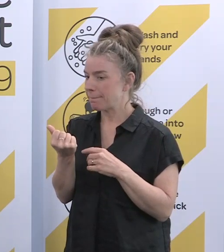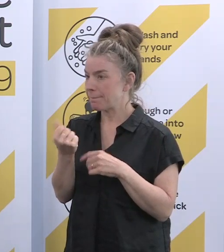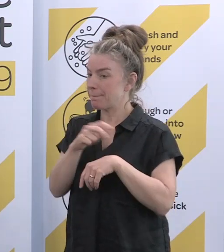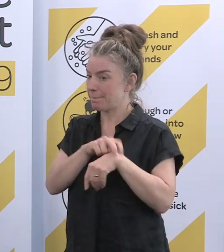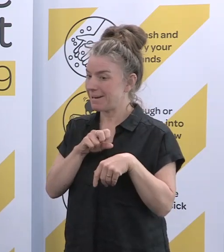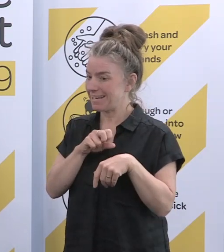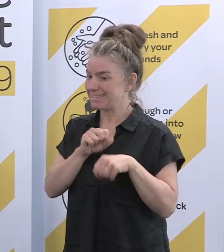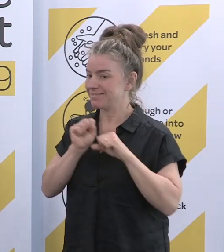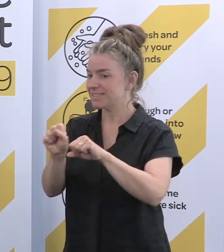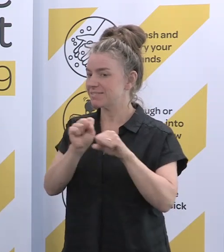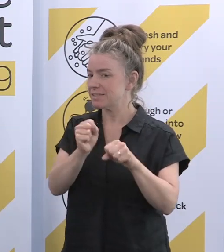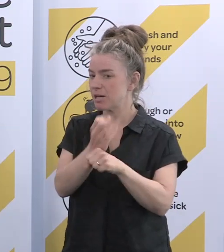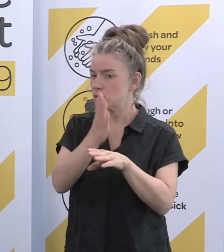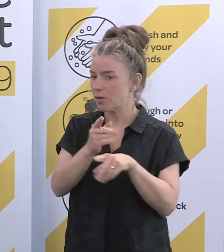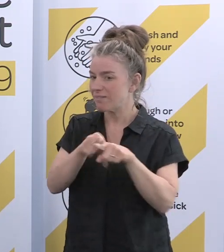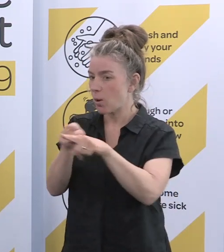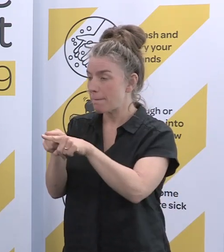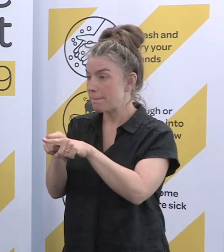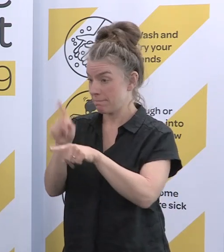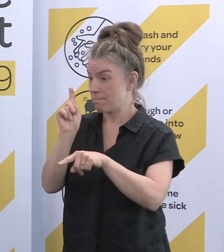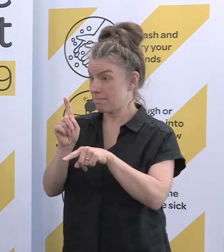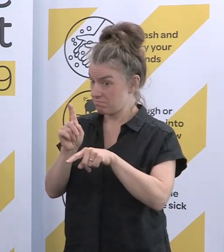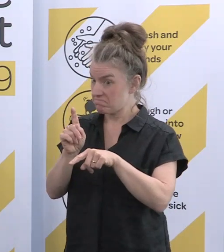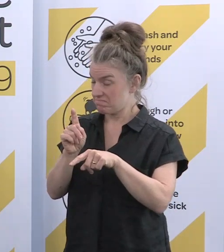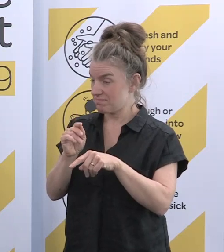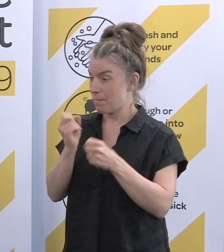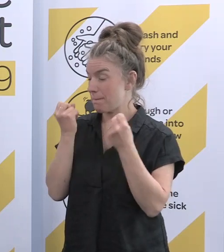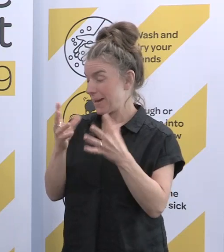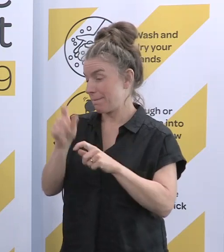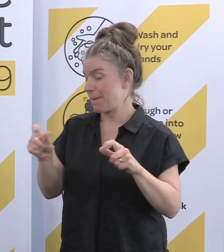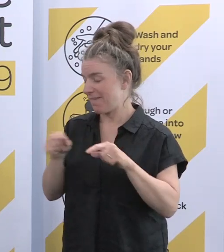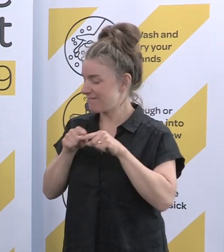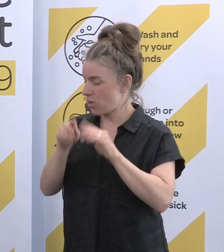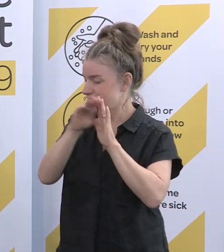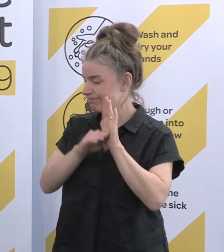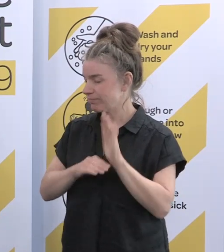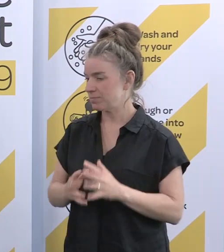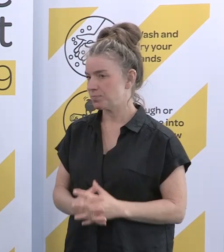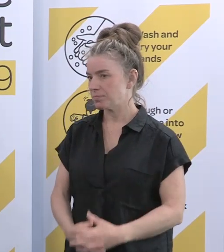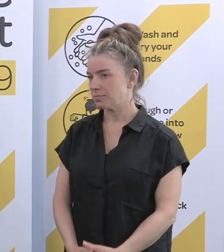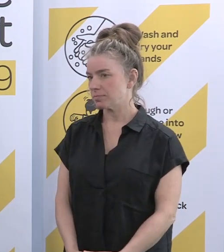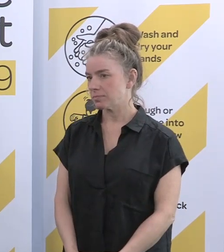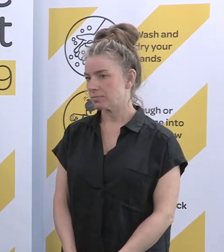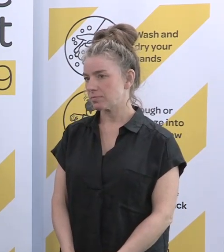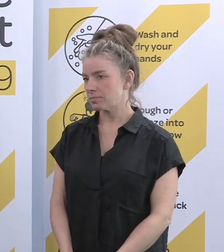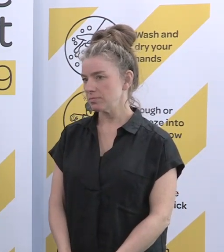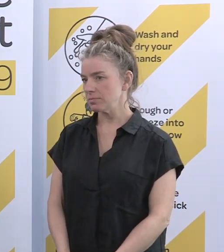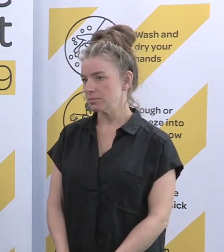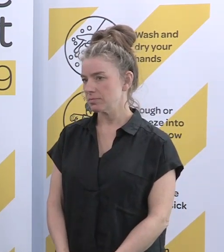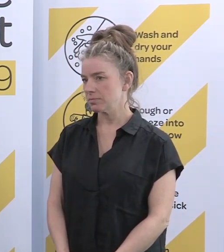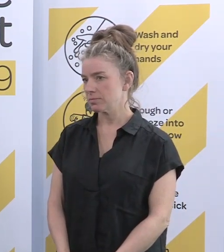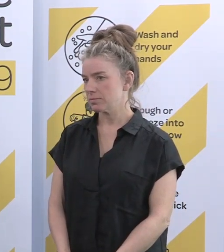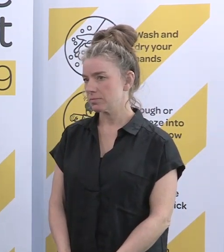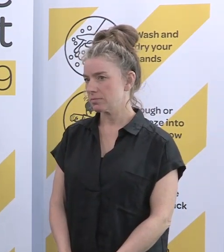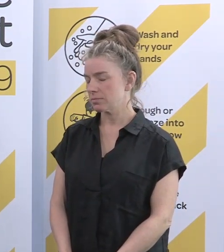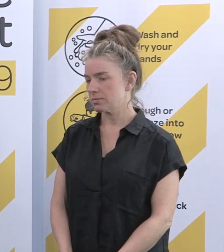the police to check on compliance, and what we found was very high level. So that's encouraging. And how much of a case where the Health Ministry